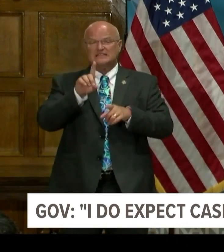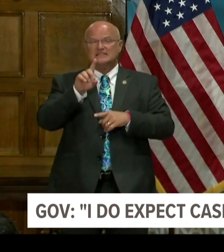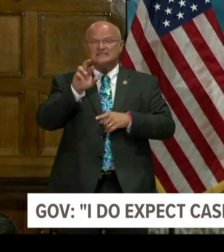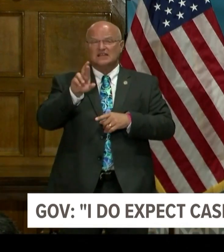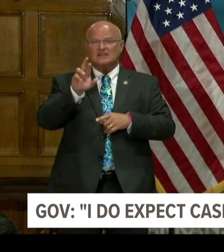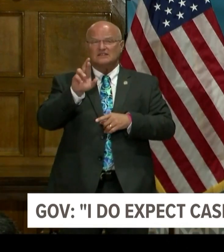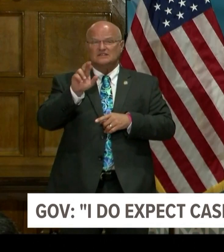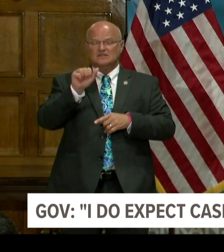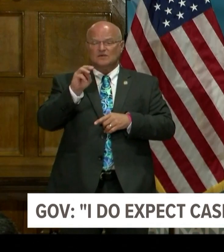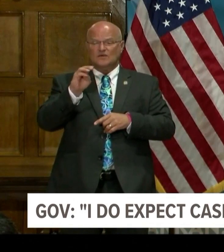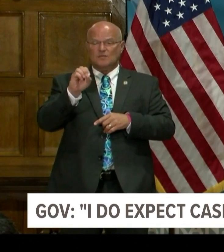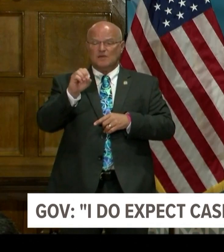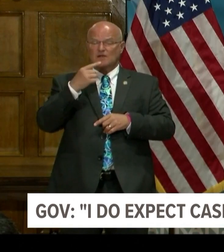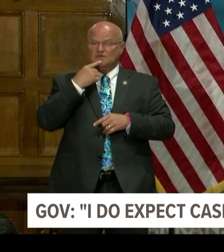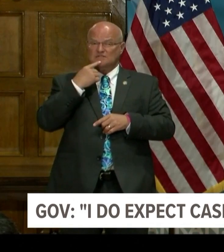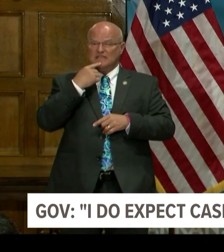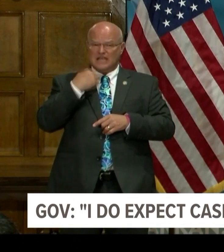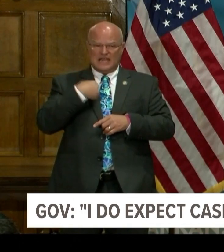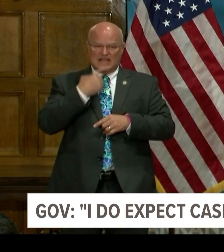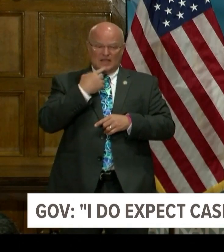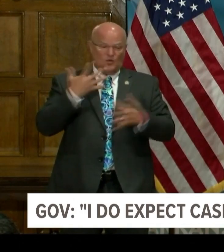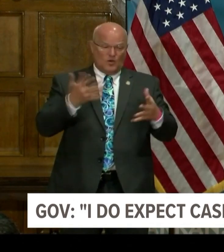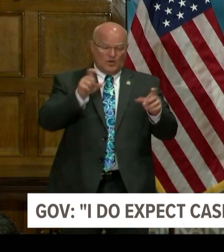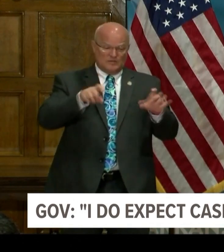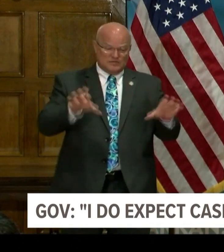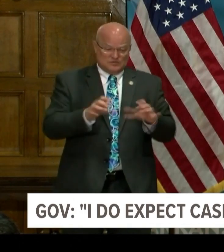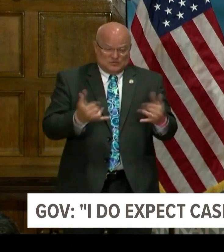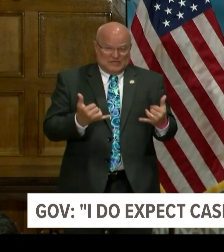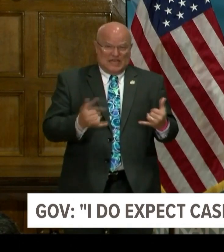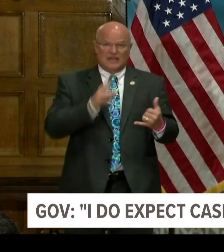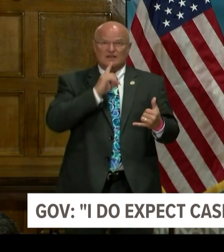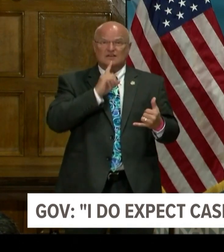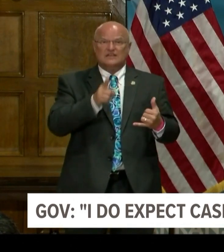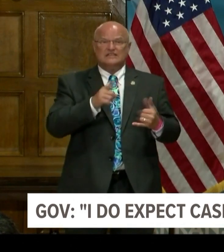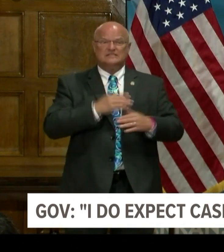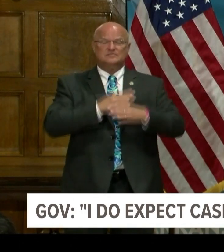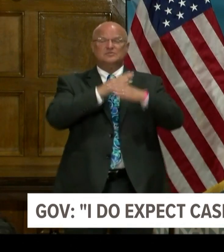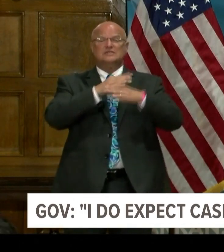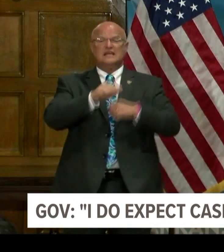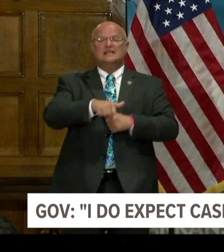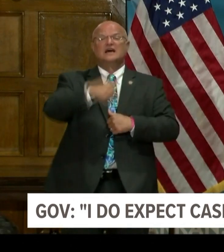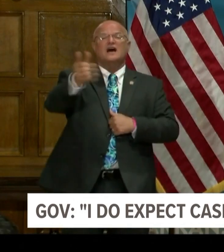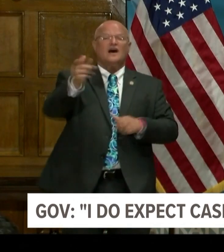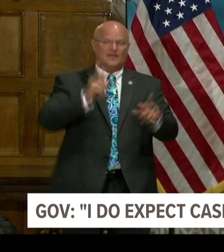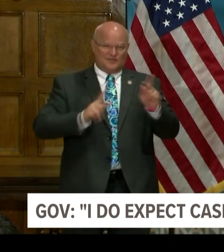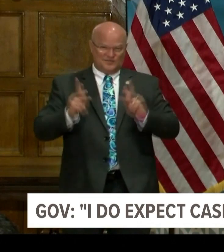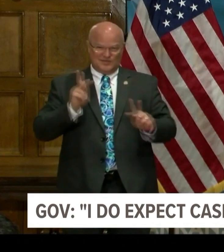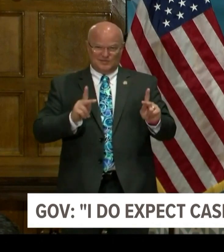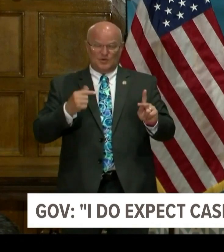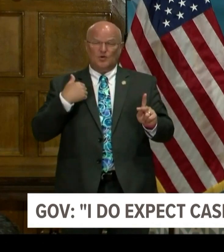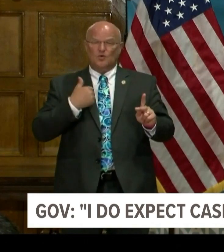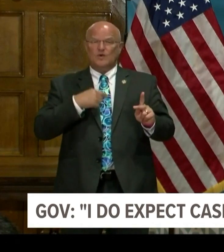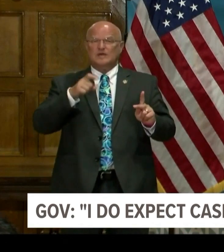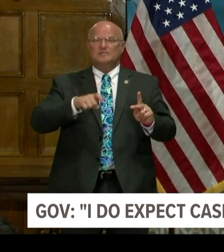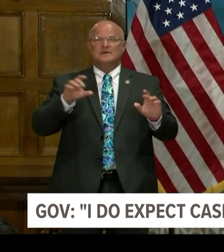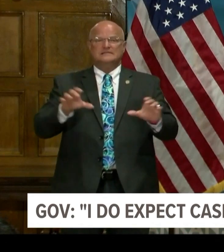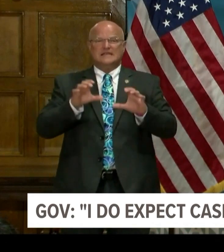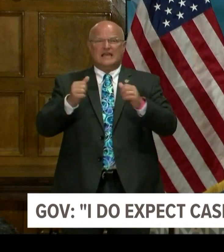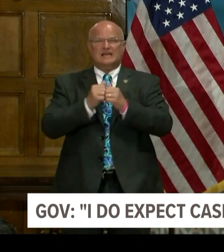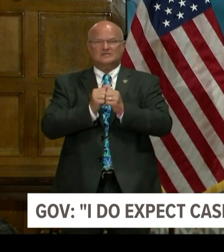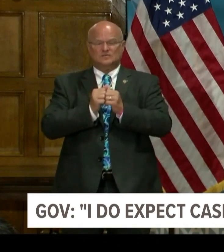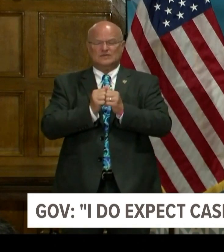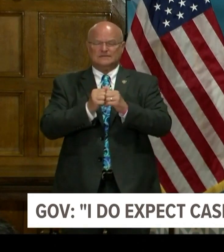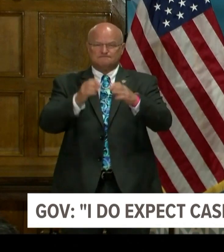Romero said, and as I've indicated, what we have to do is to protect others. We have to act